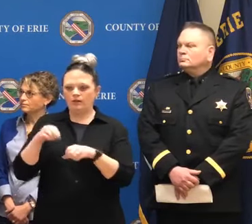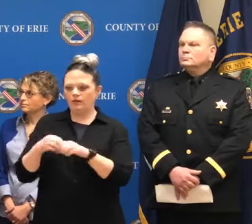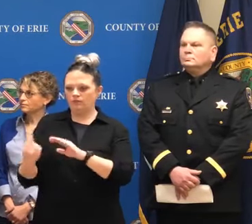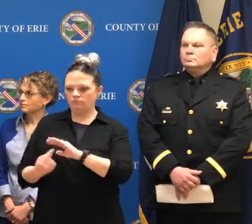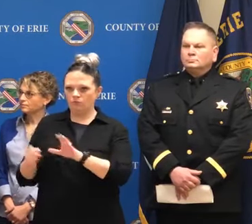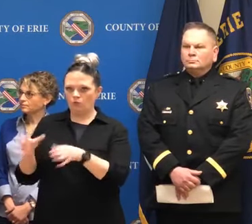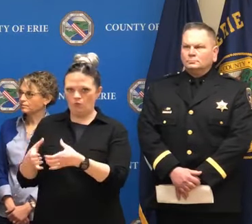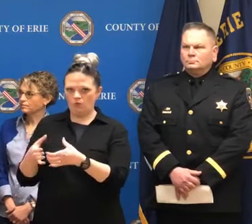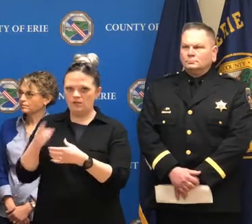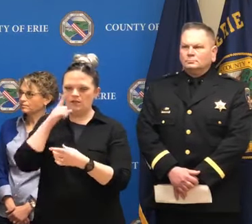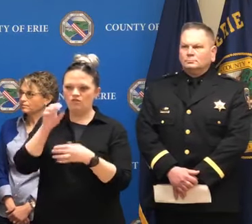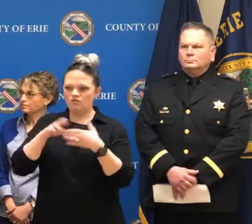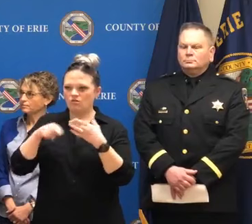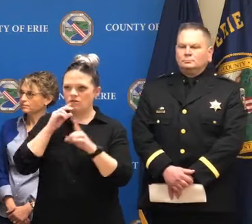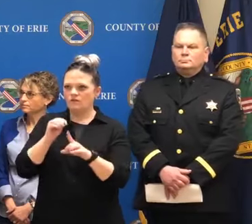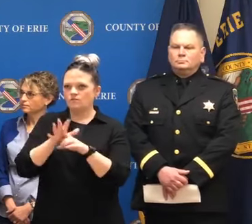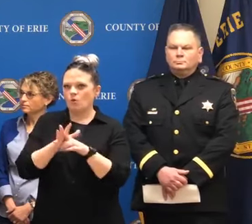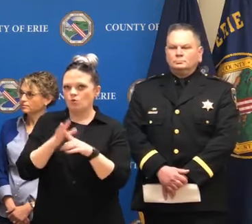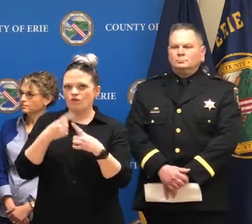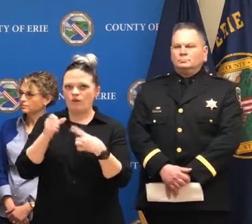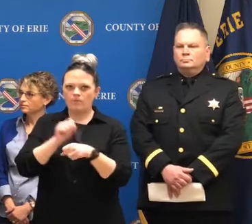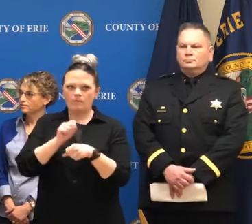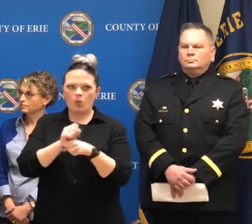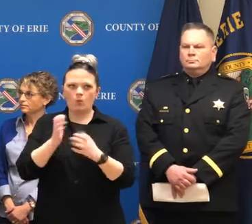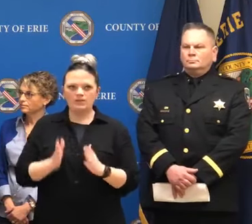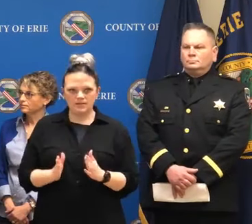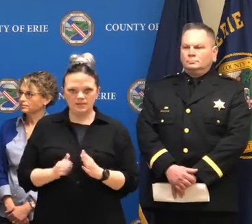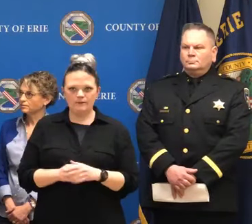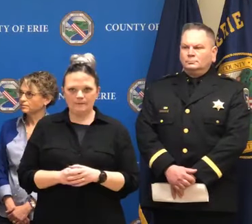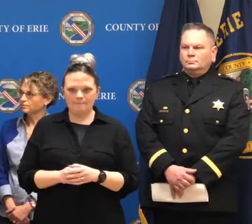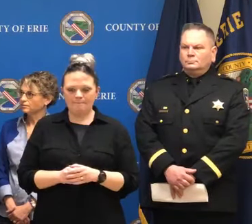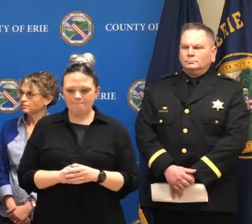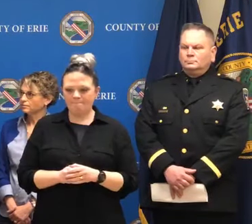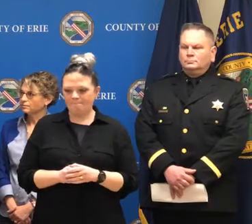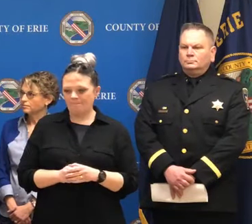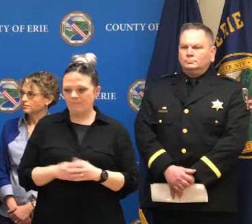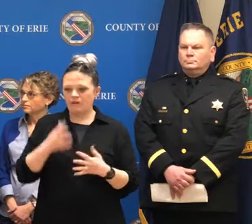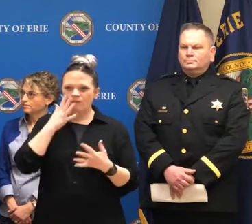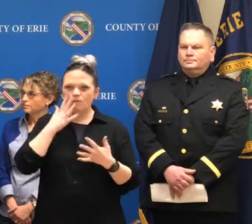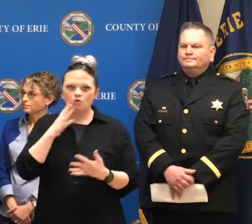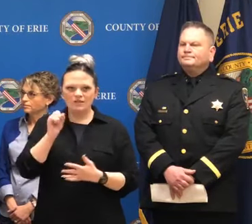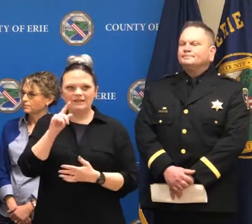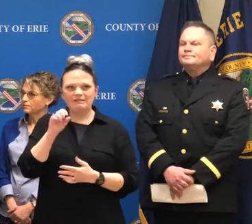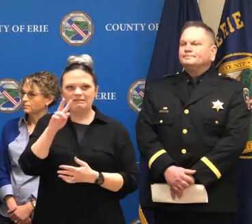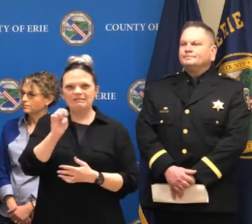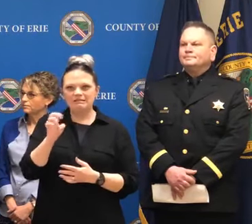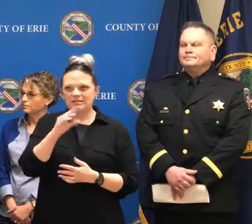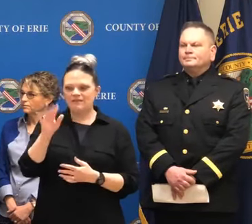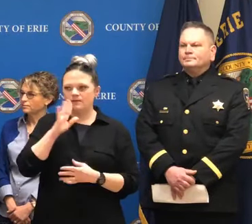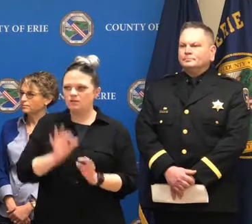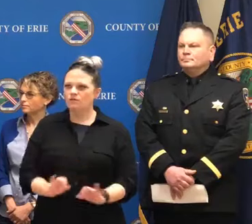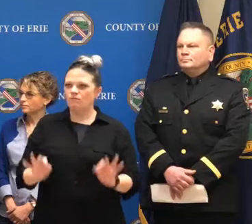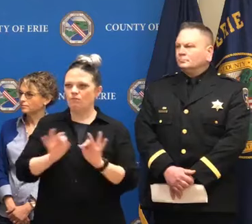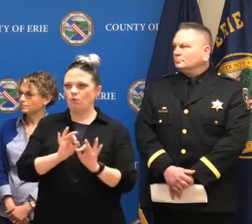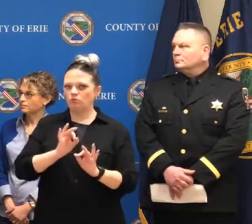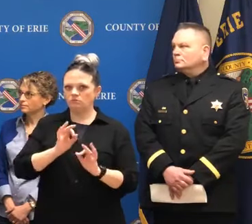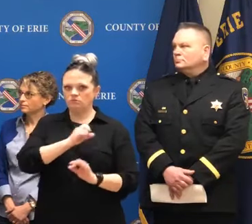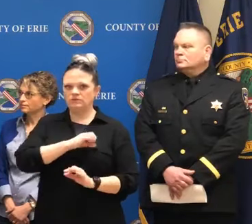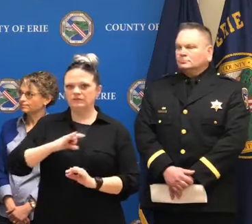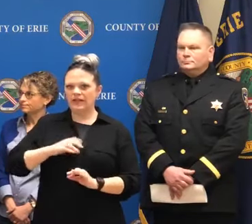result of exposure to a case from an employee. And unfortunately, Steve and many of his key personnel, are my understanding,